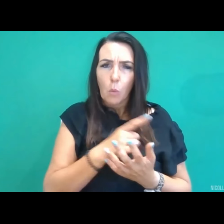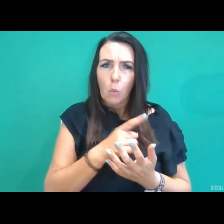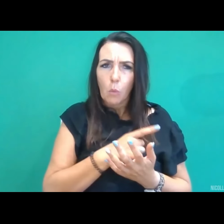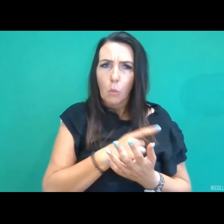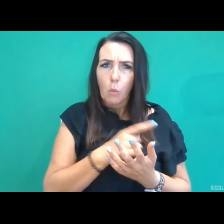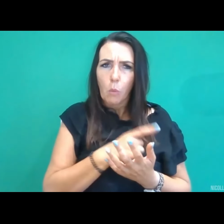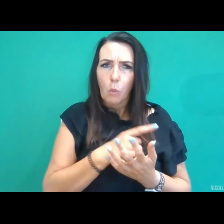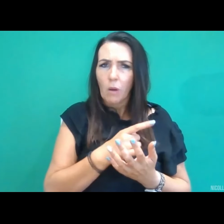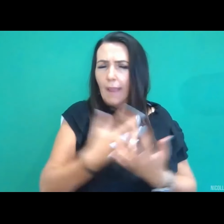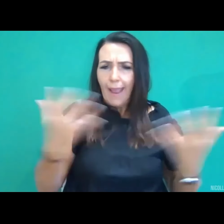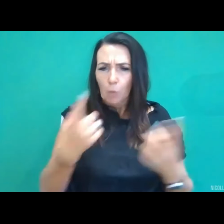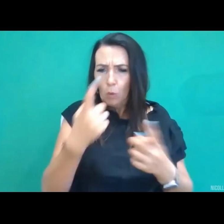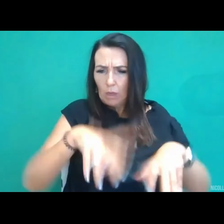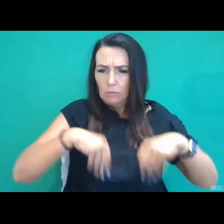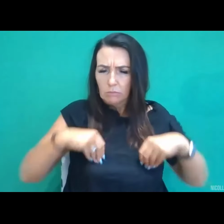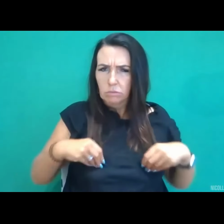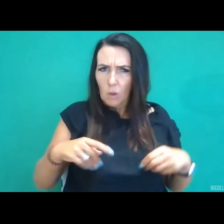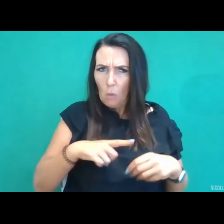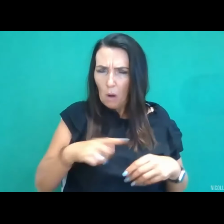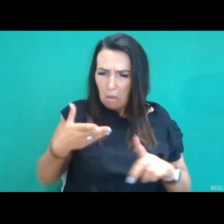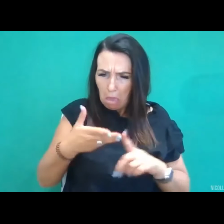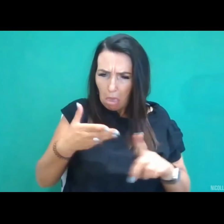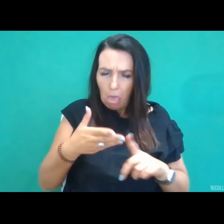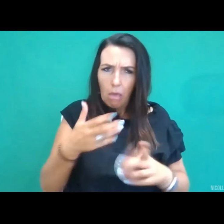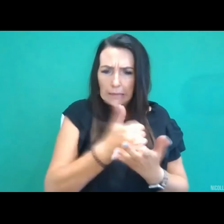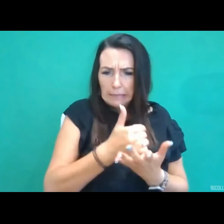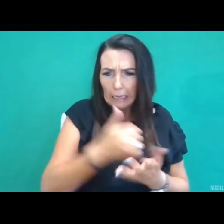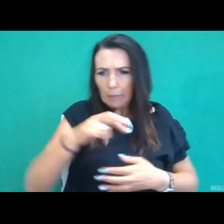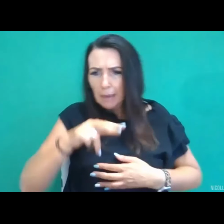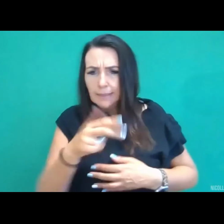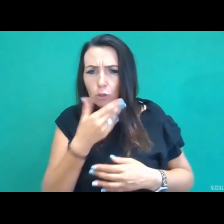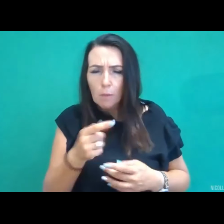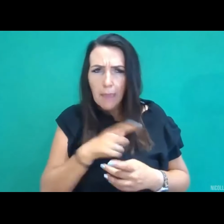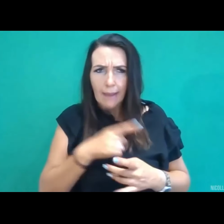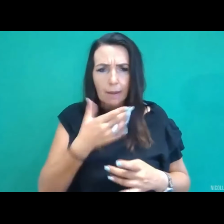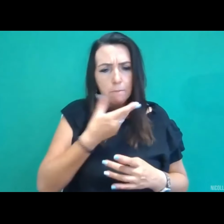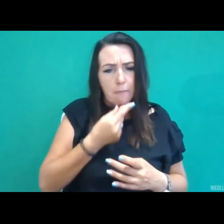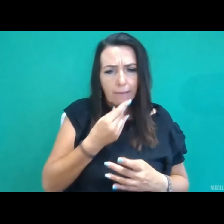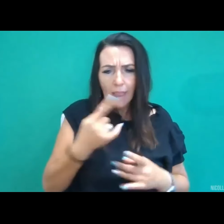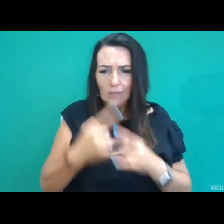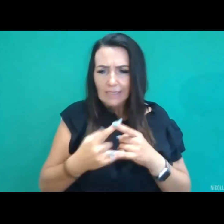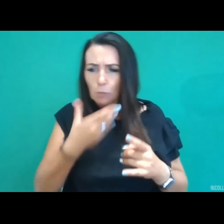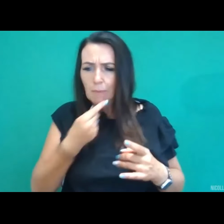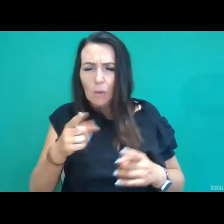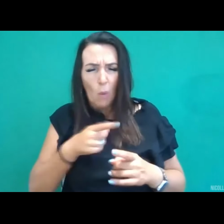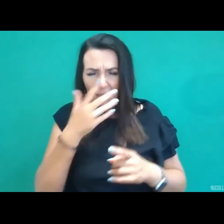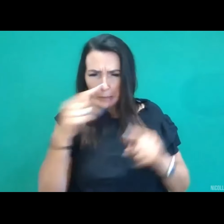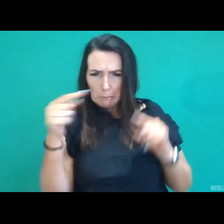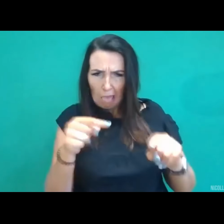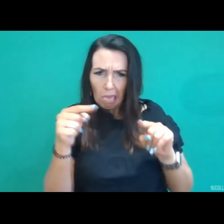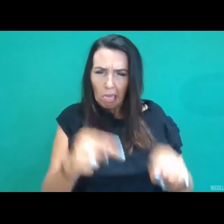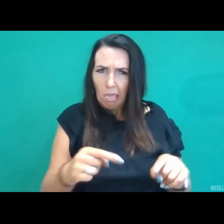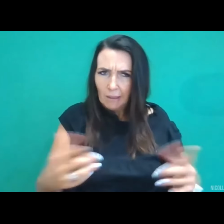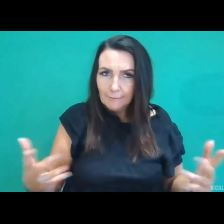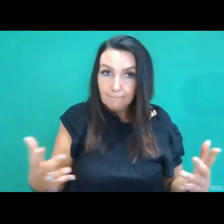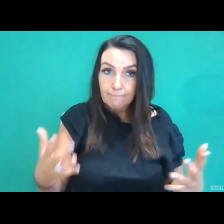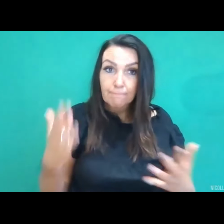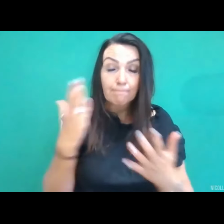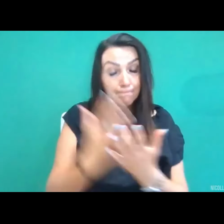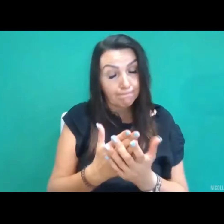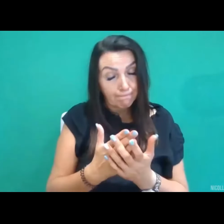events targeting gay and bisexual men and other men who have sex with men? Thanks, Colin, for answering that's factually accurate